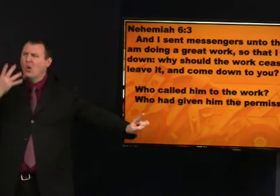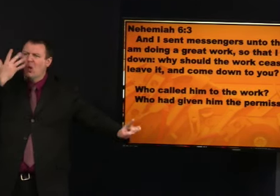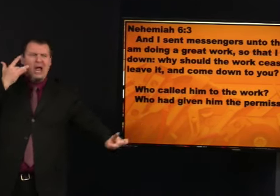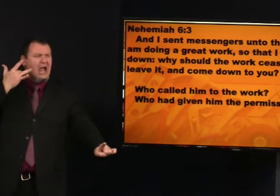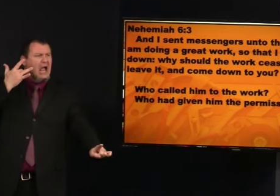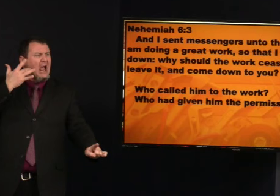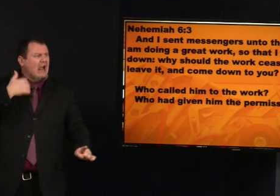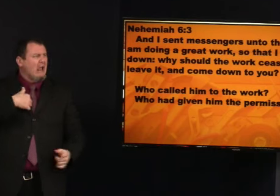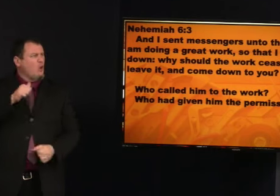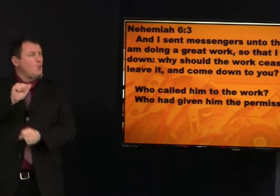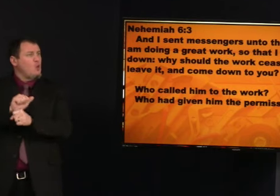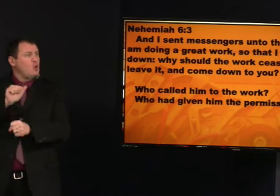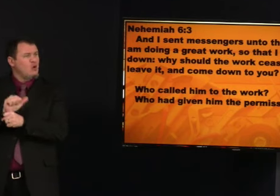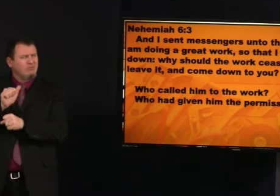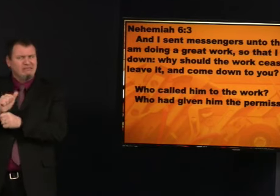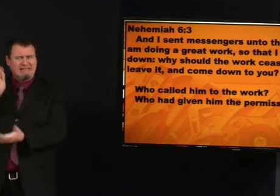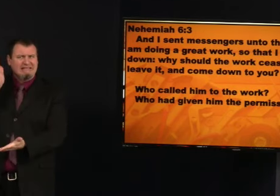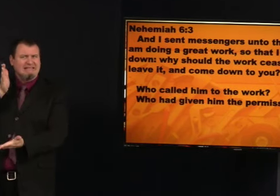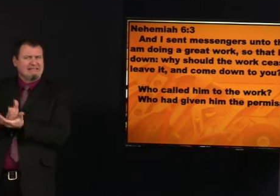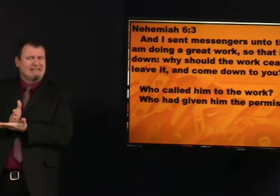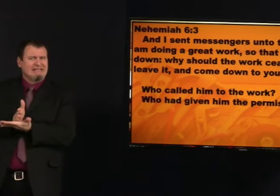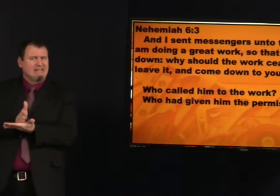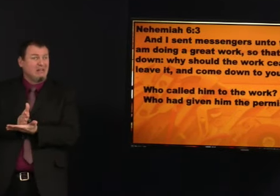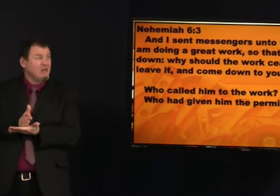Mm-hmm. Why should the work cease? Why should it stop?